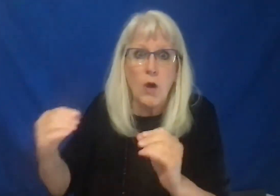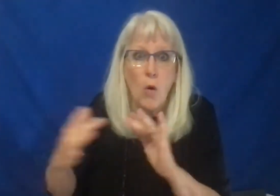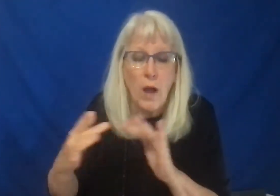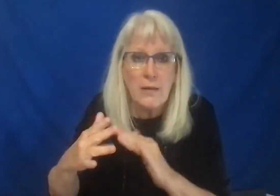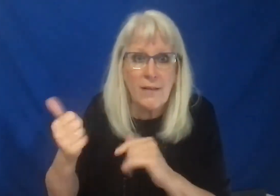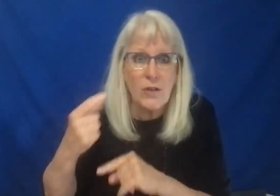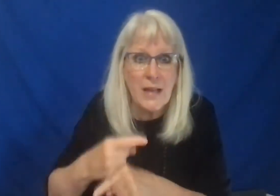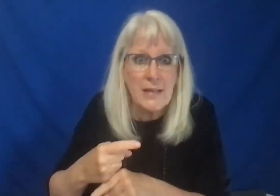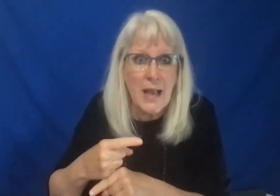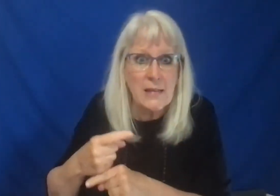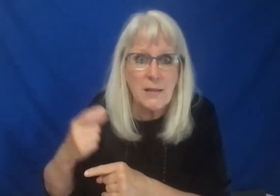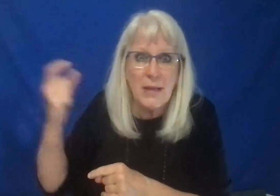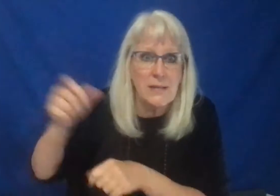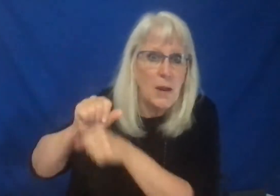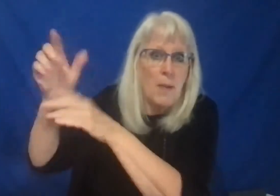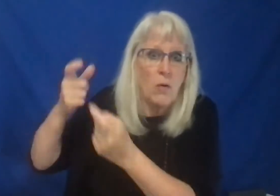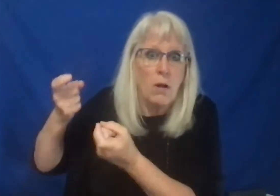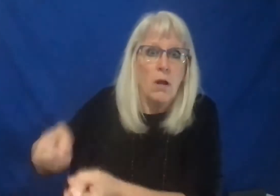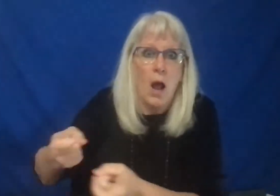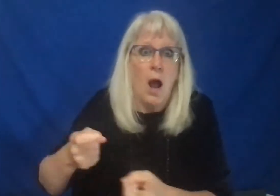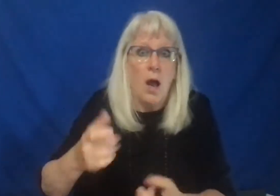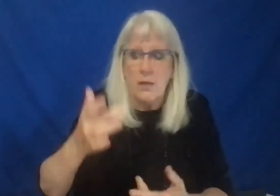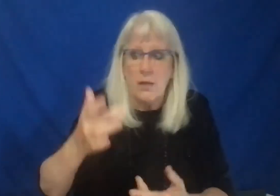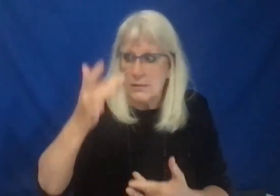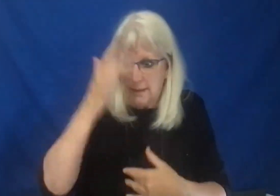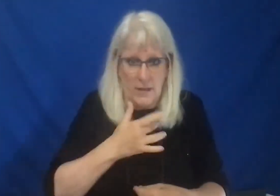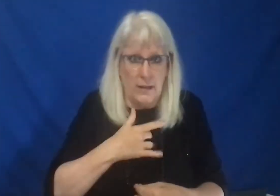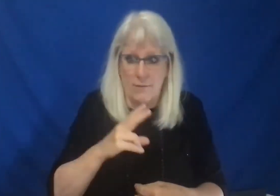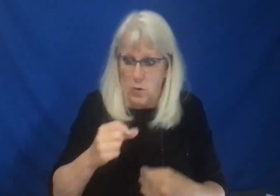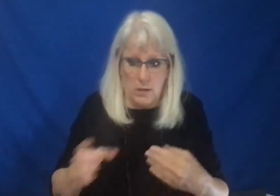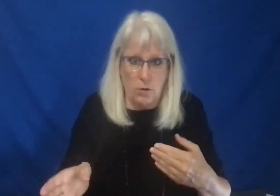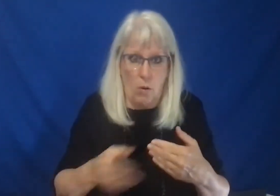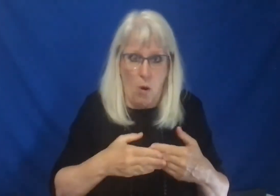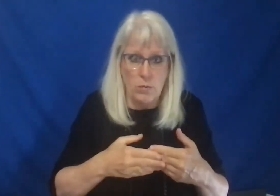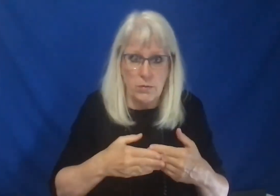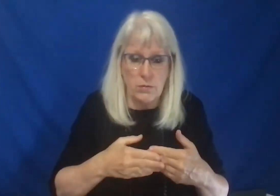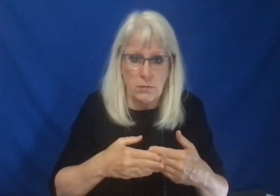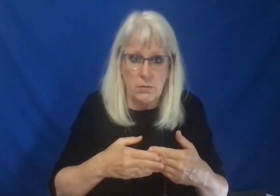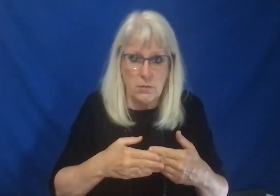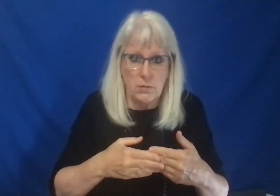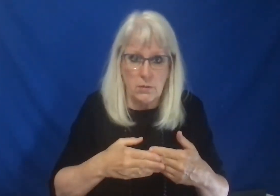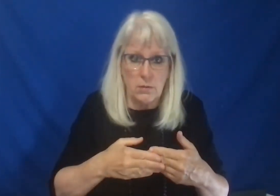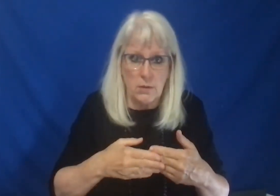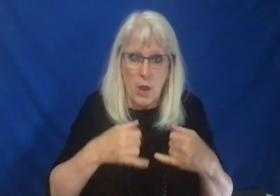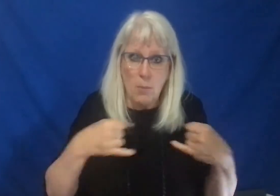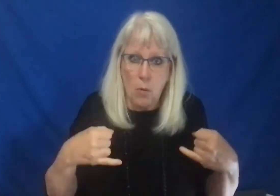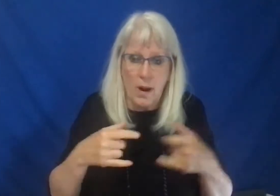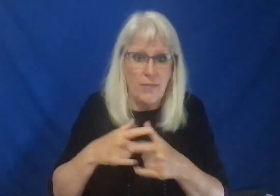And I just got this sick feeling that if the US closed its borders, European countries were going to close their borders, and we were going to be stranded from